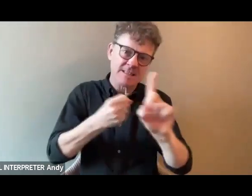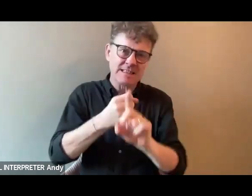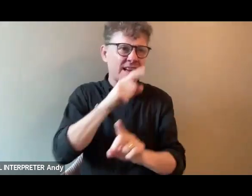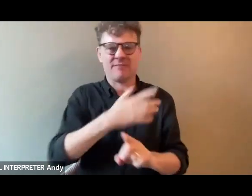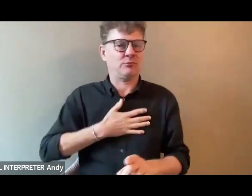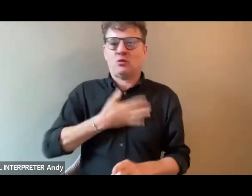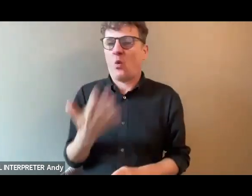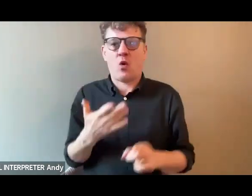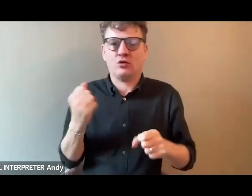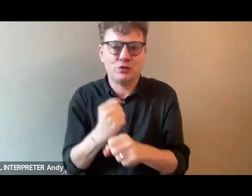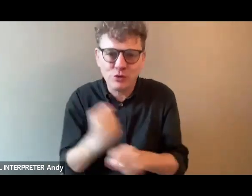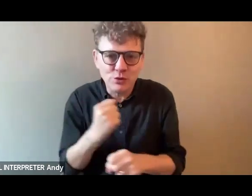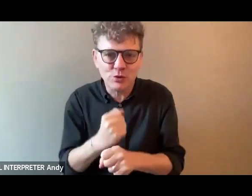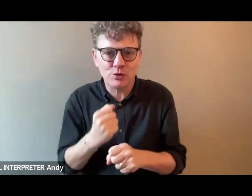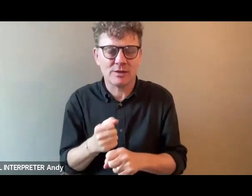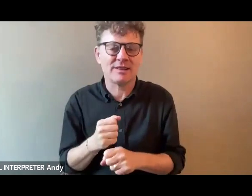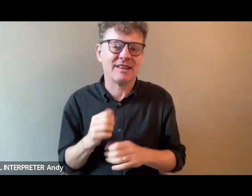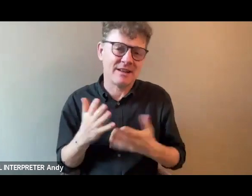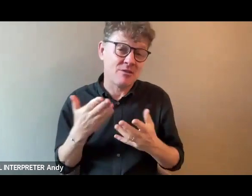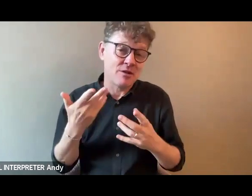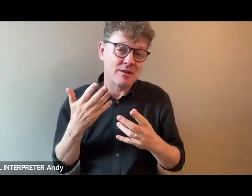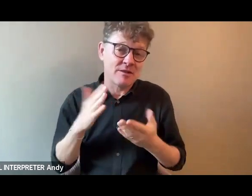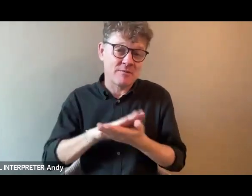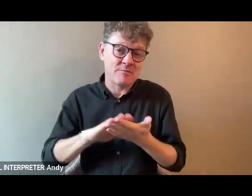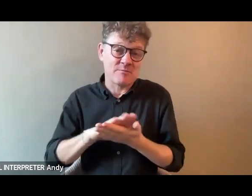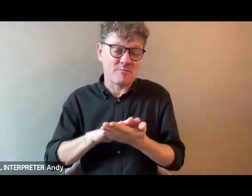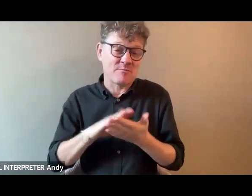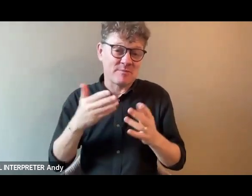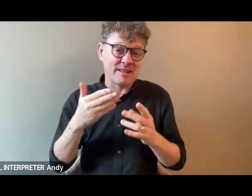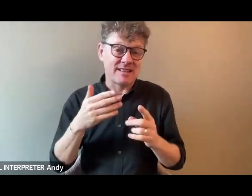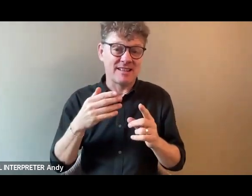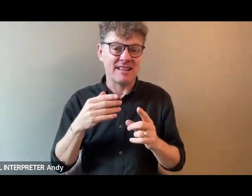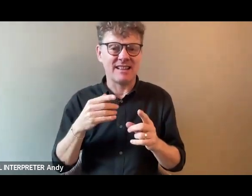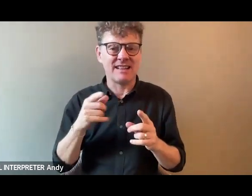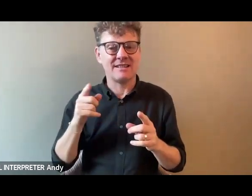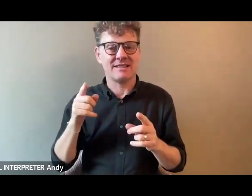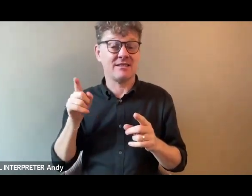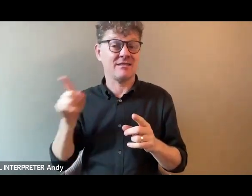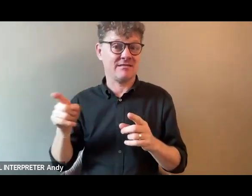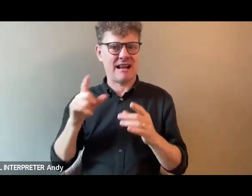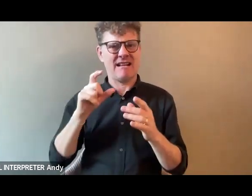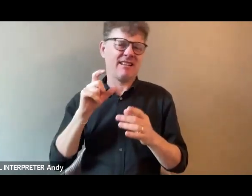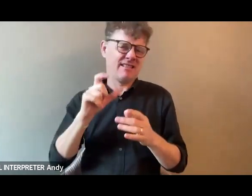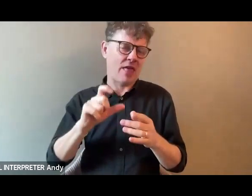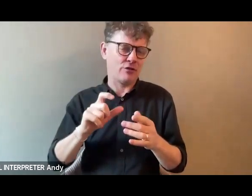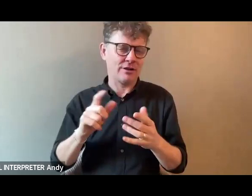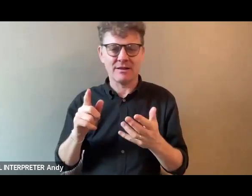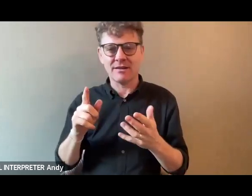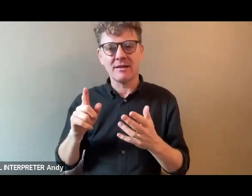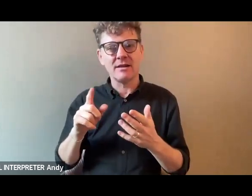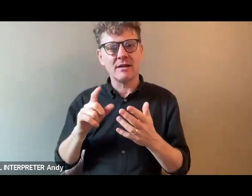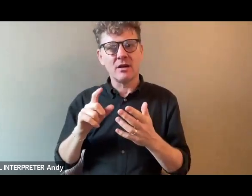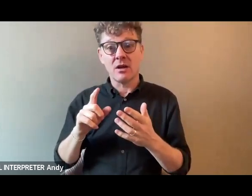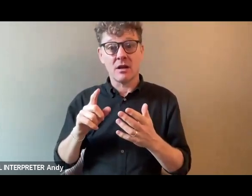actually recognise, which is probably a very much a reflection of what I was kind of touching on. So, Katherine, what can we do when we're told the